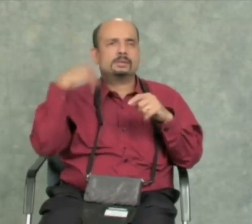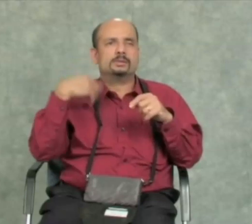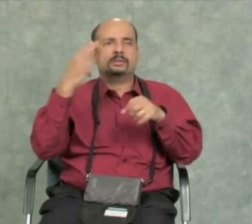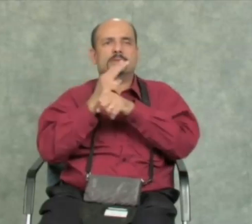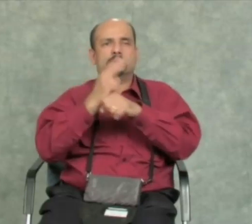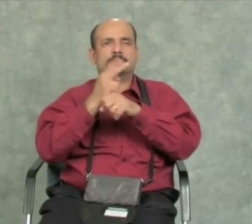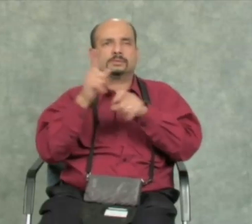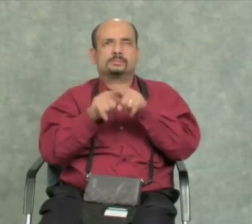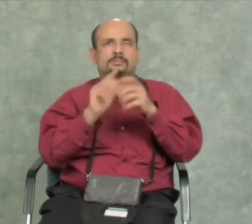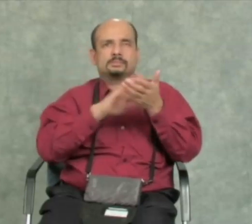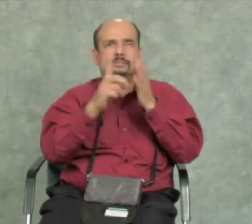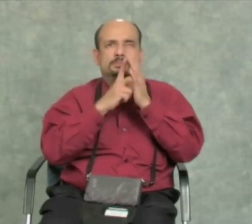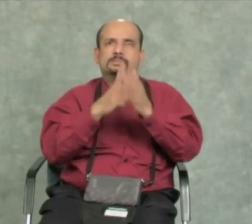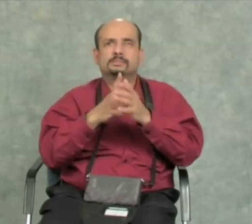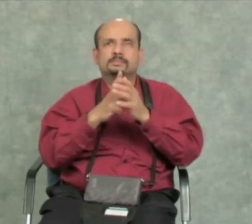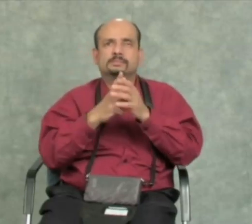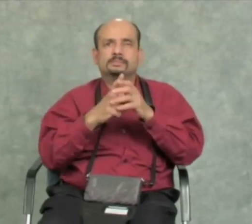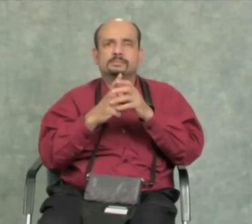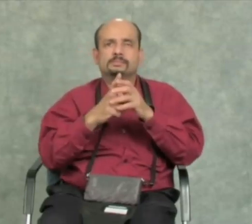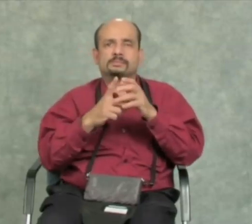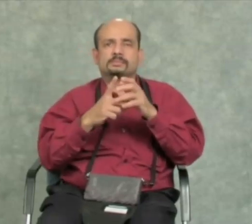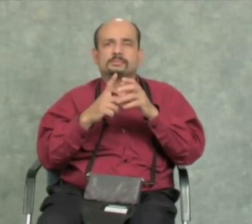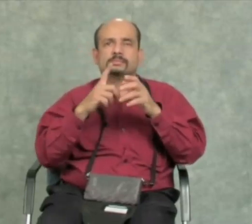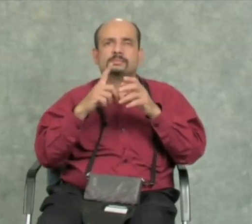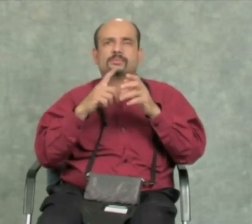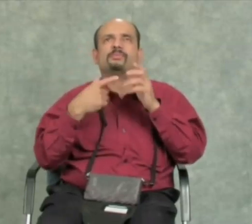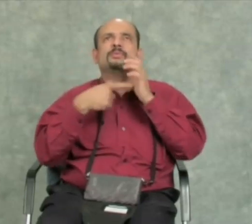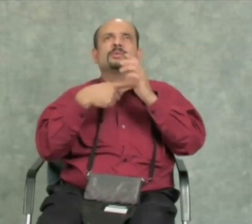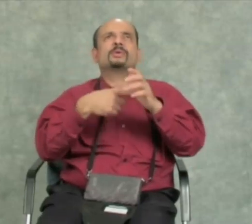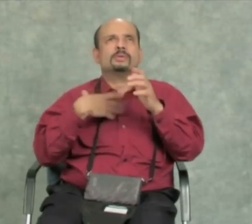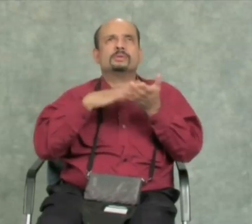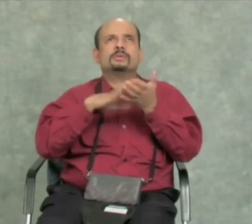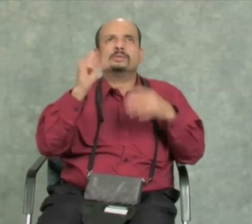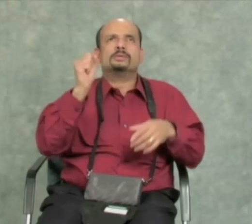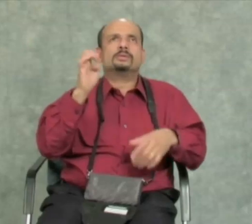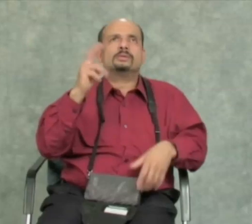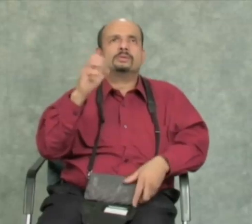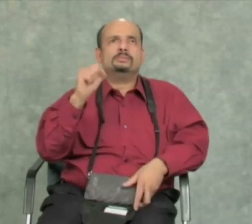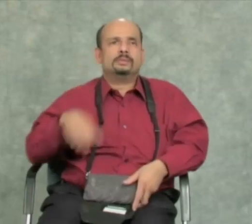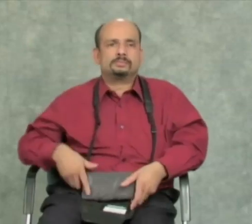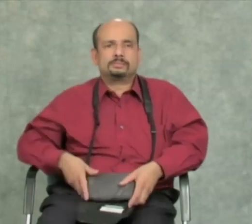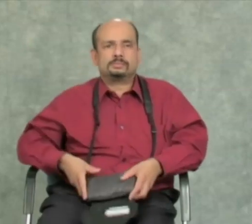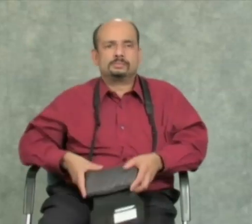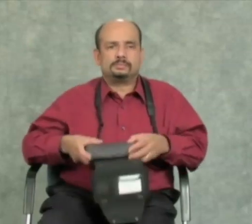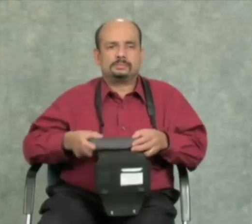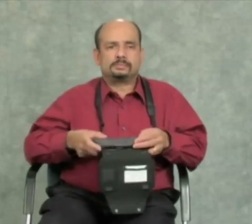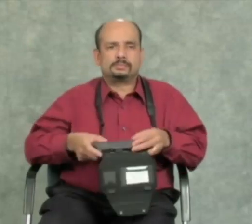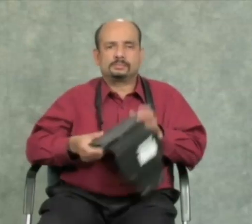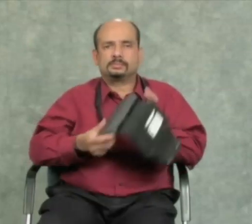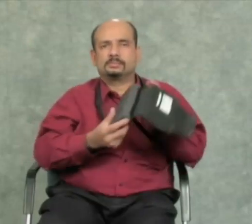it to Wi-Fi, you can connect your Braille display to your iPhone. Now I'm going